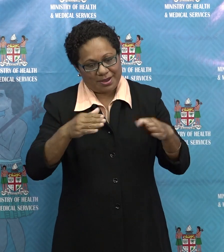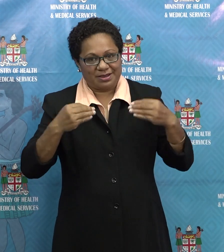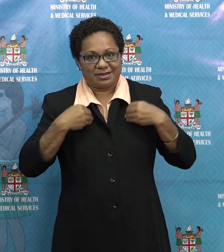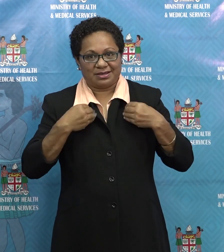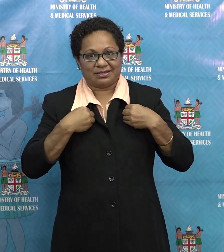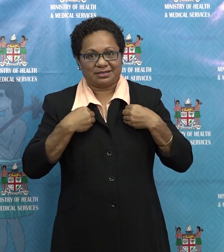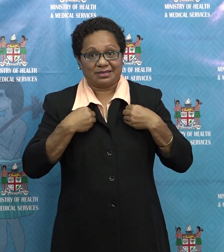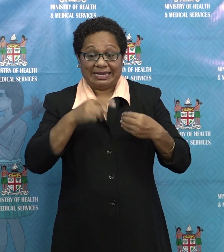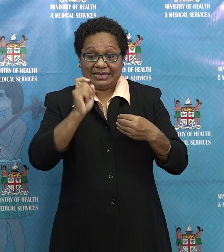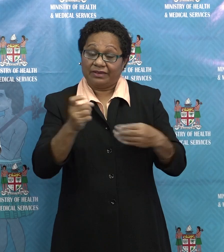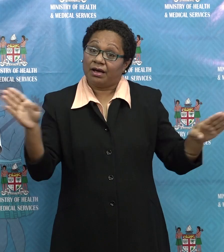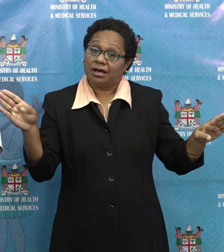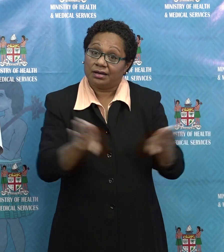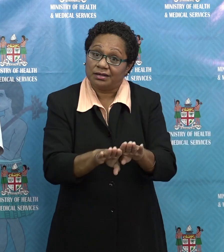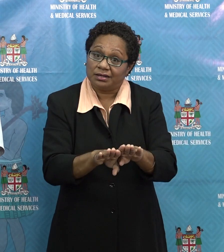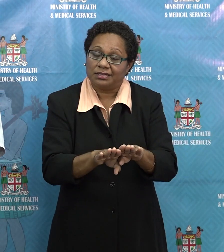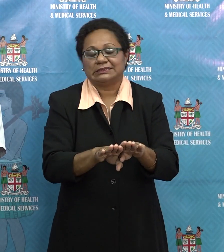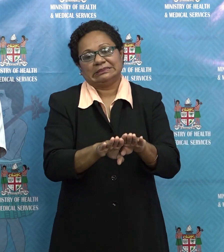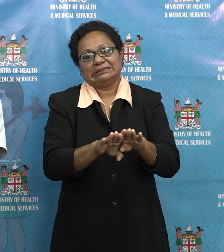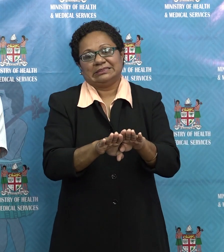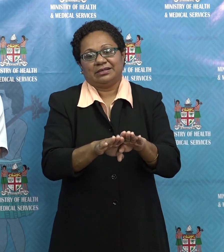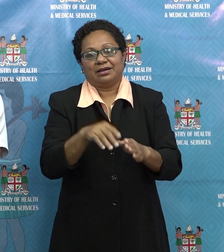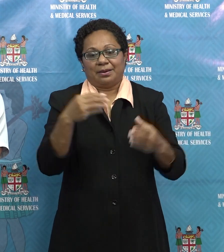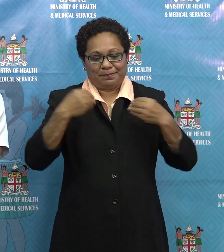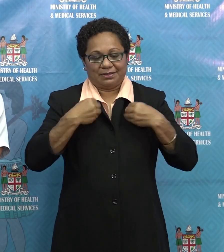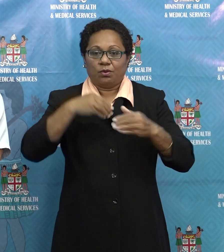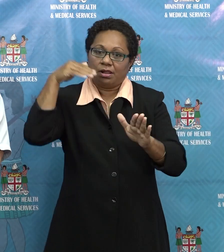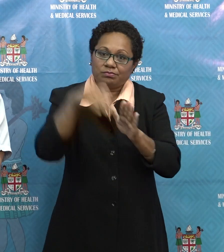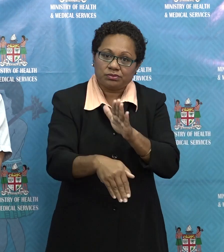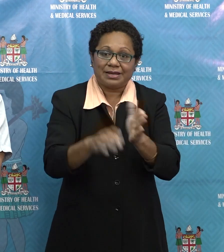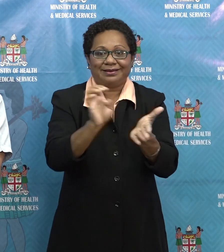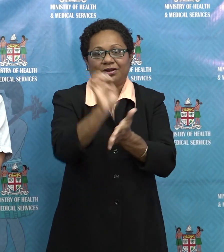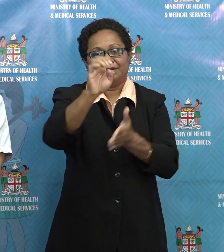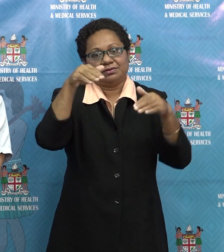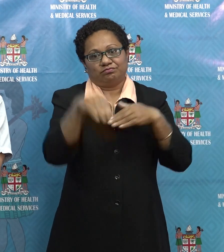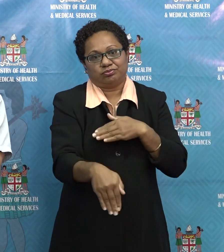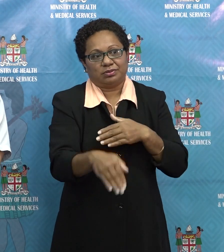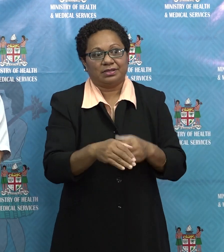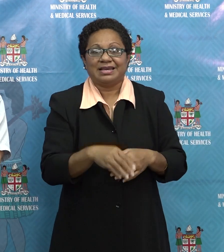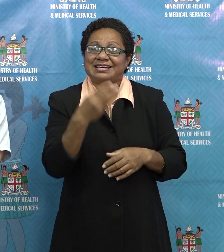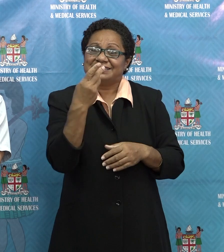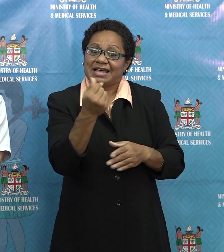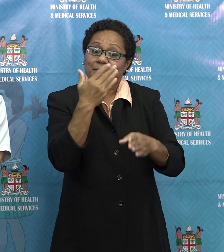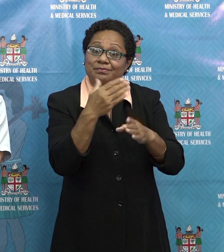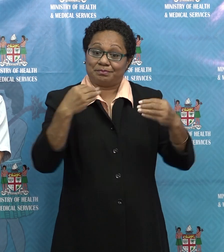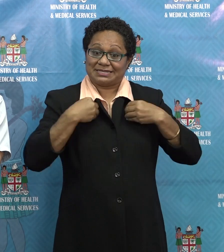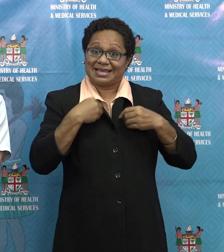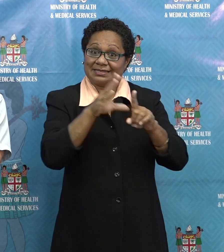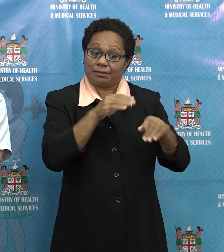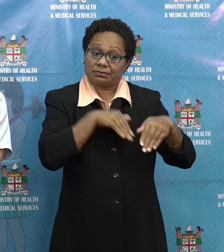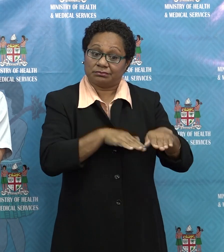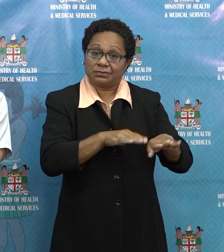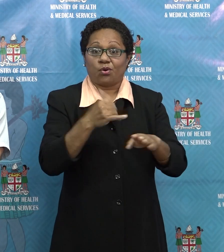economy to recover if we shut down entire industries for weeks on end. Some of these jobs, particularly in manufacturing, may never come